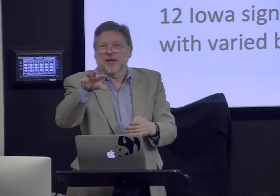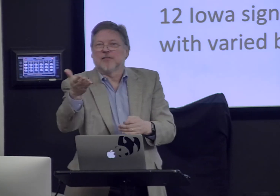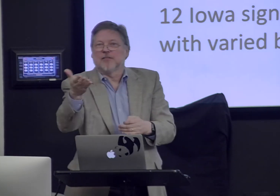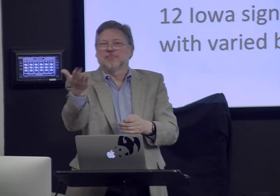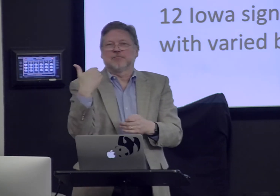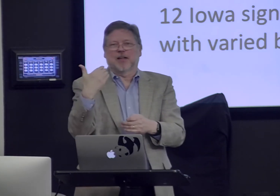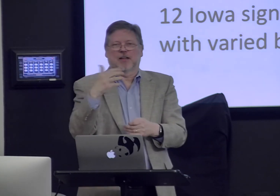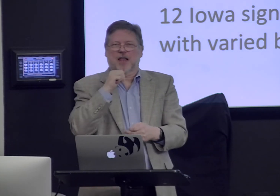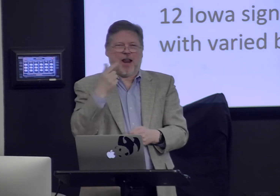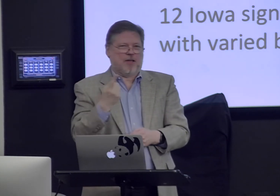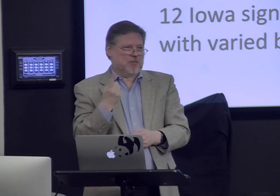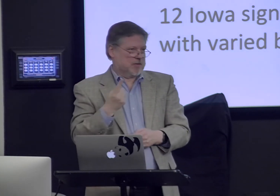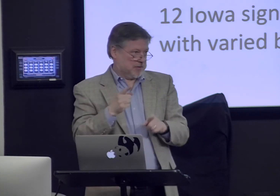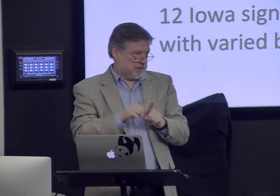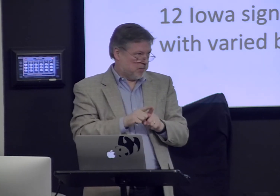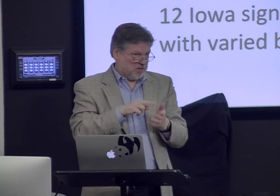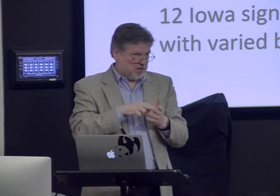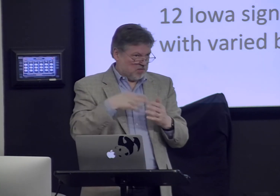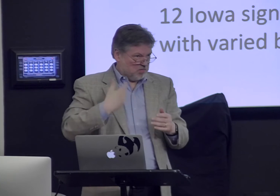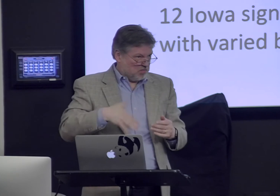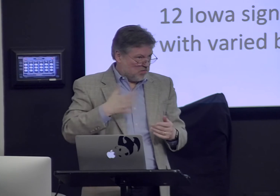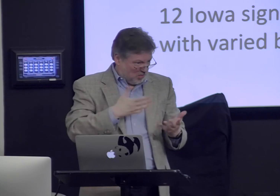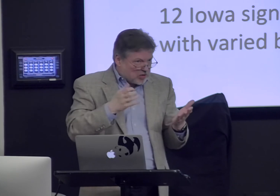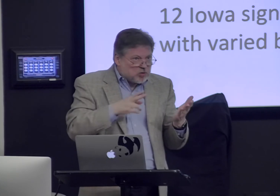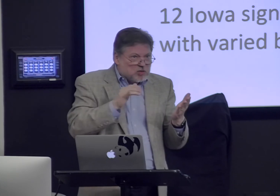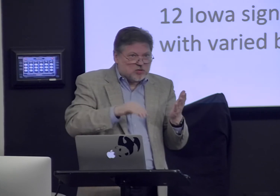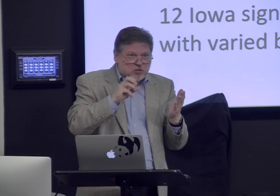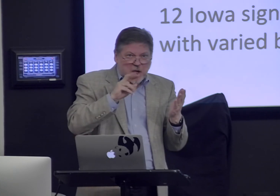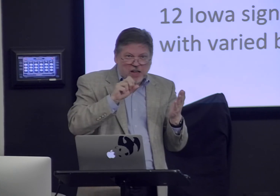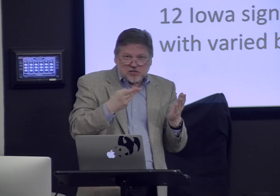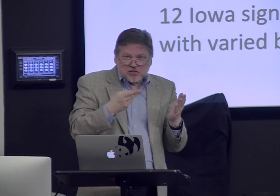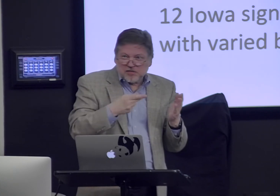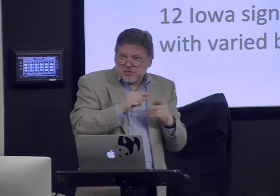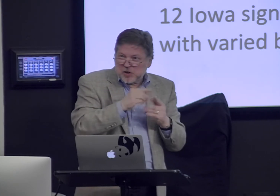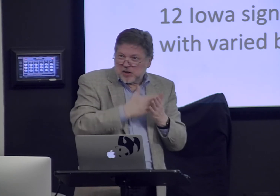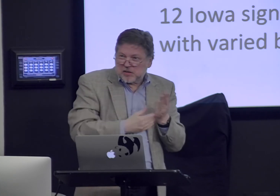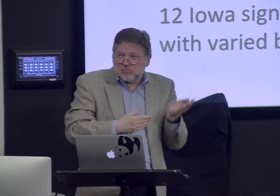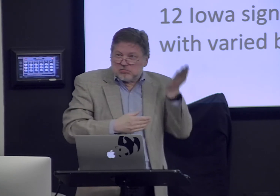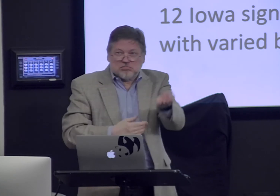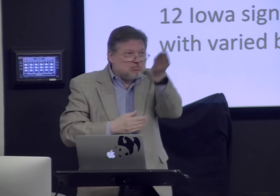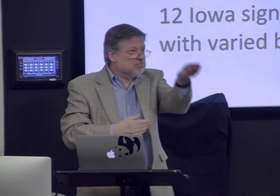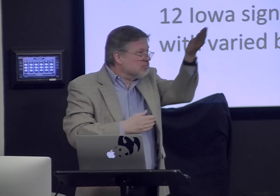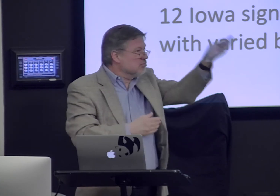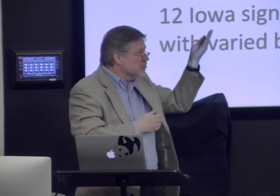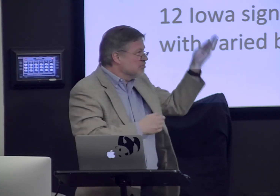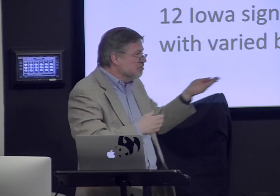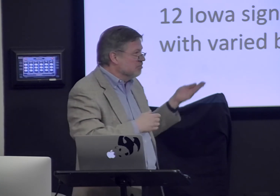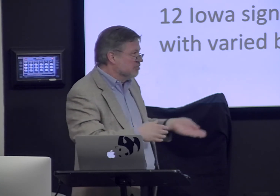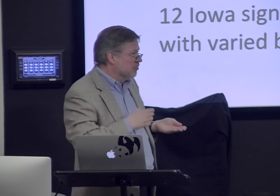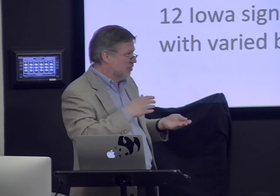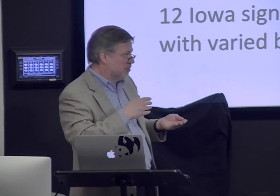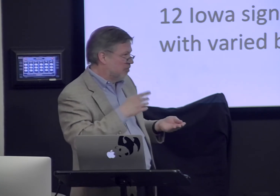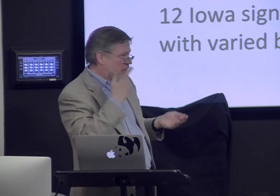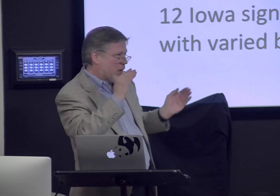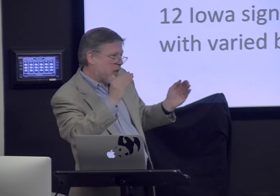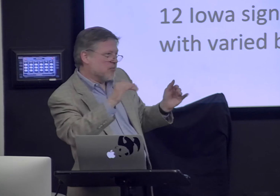was a little tricky because their forms would be related, but if they're not the same, then we coded them differently. So this also led